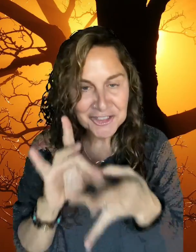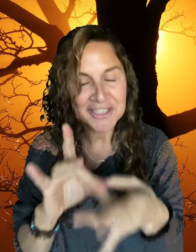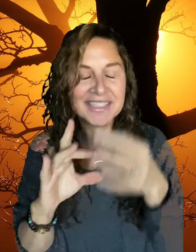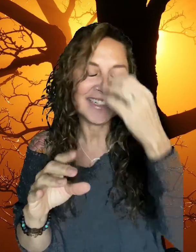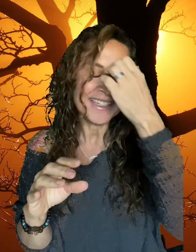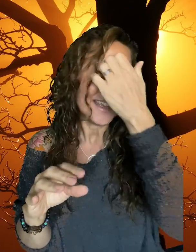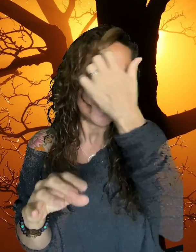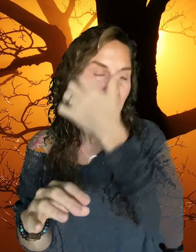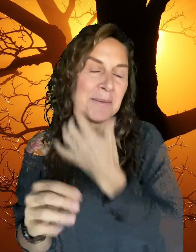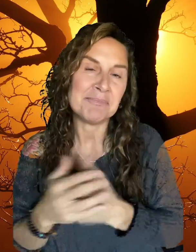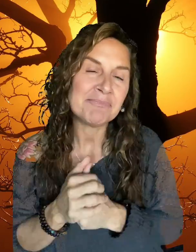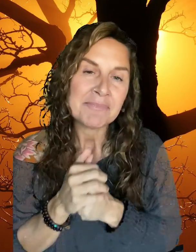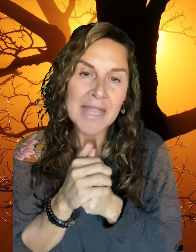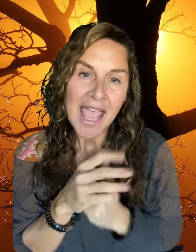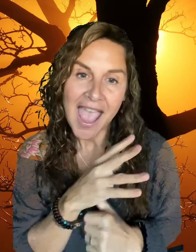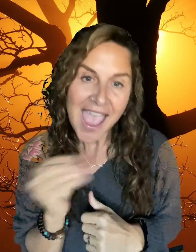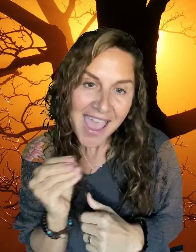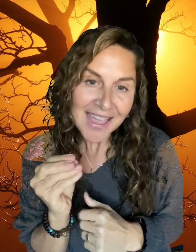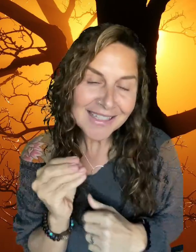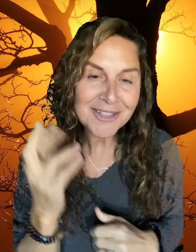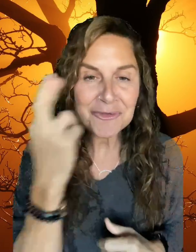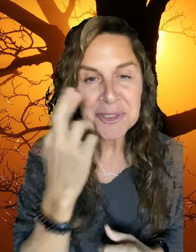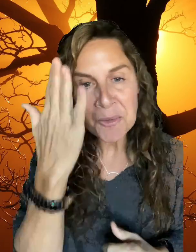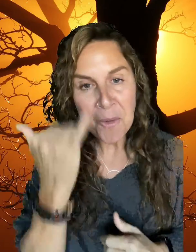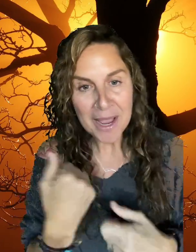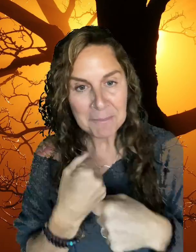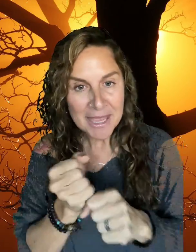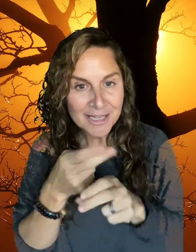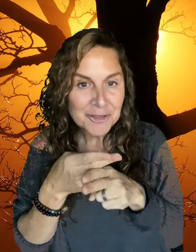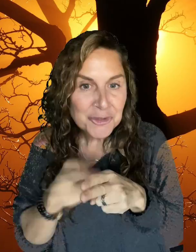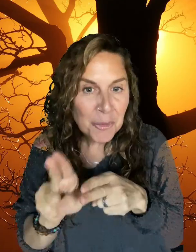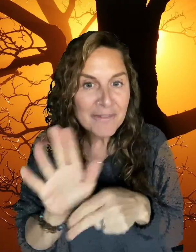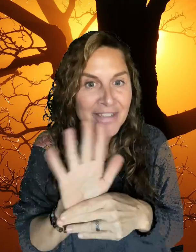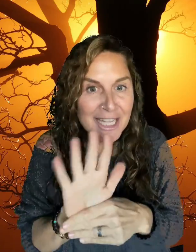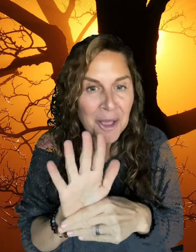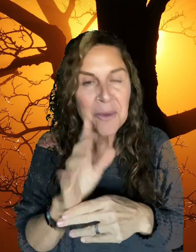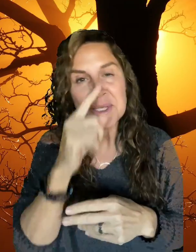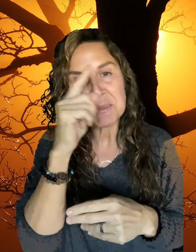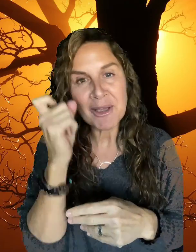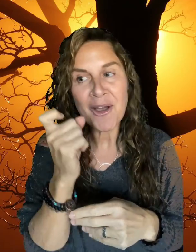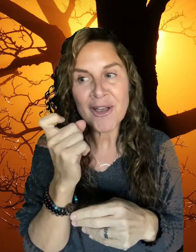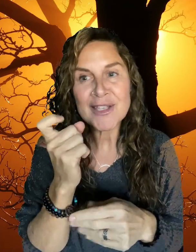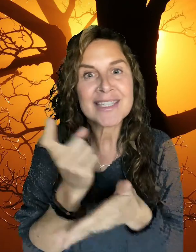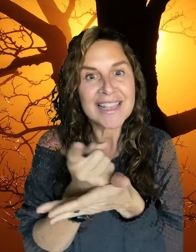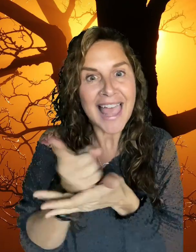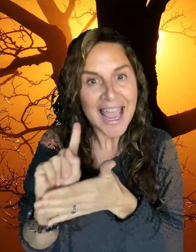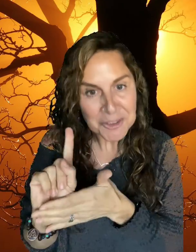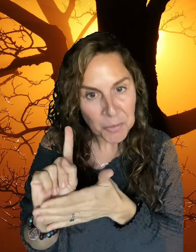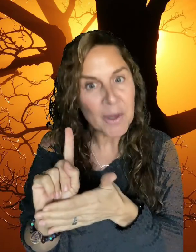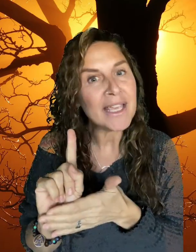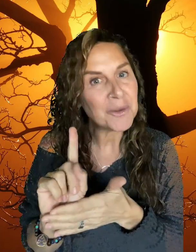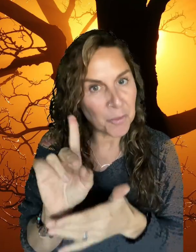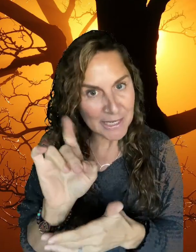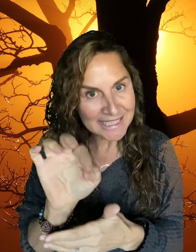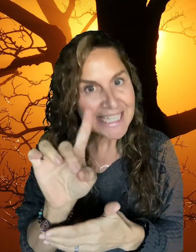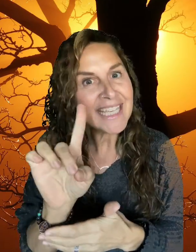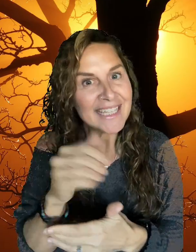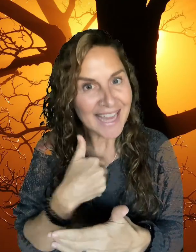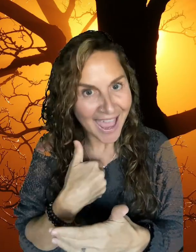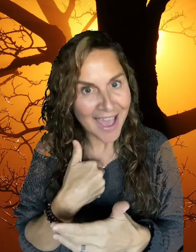connection. Um, and the reason why I'm making this short video is because last week we did have